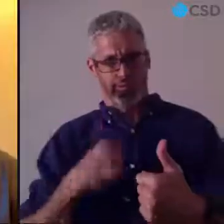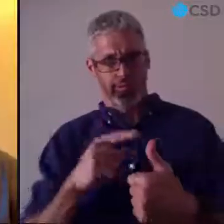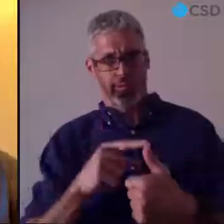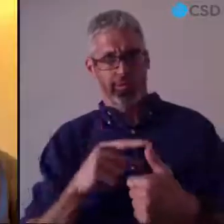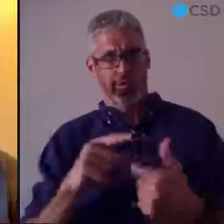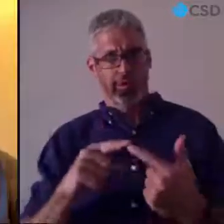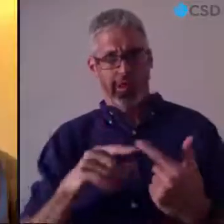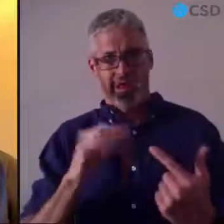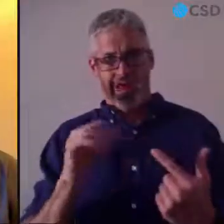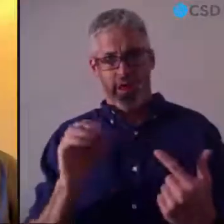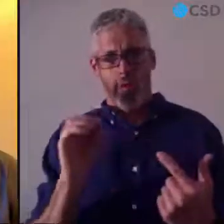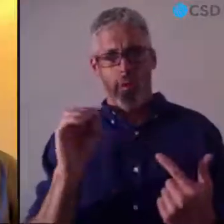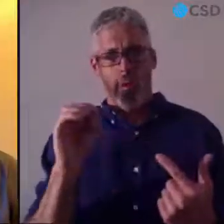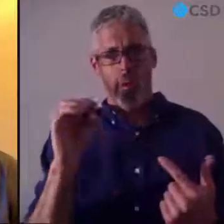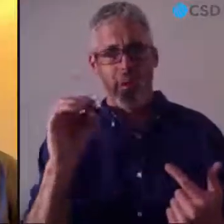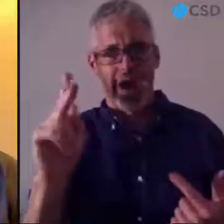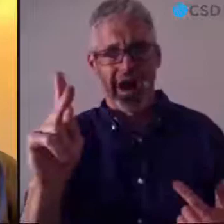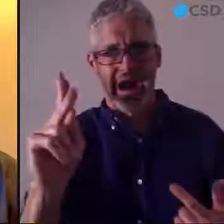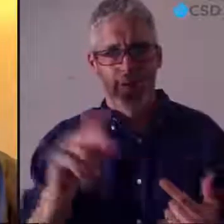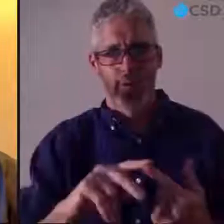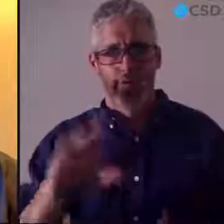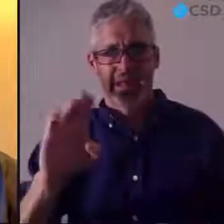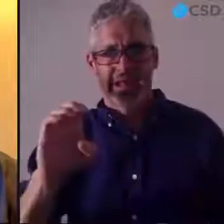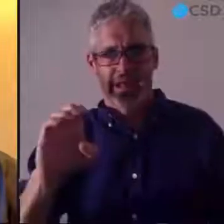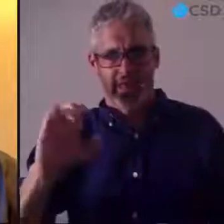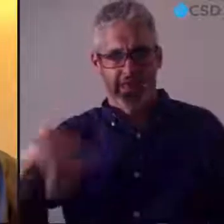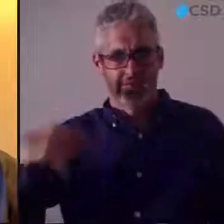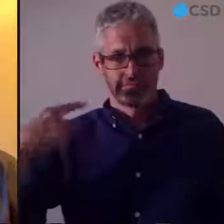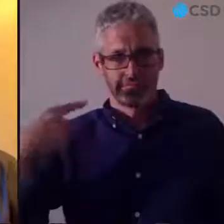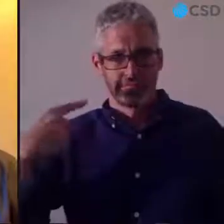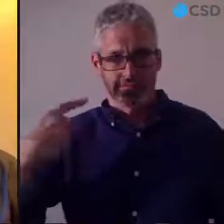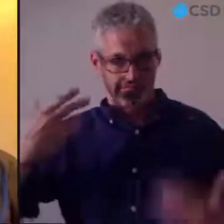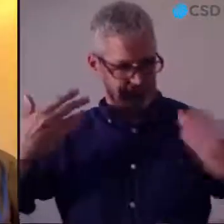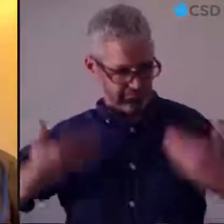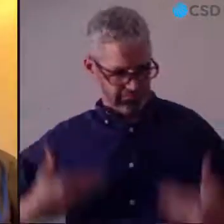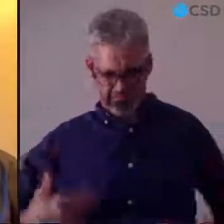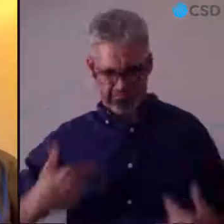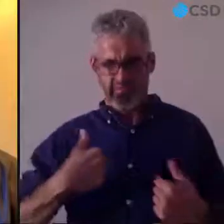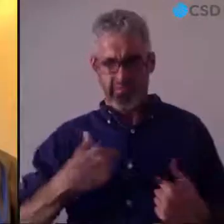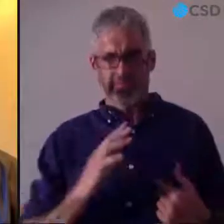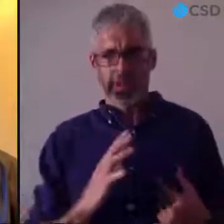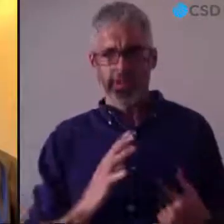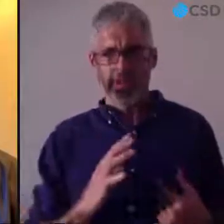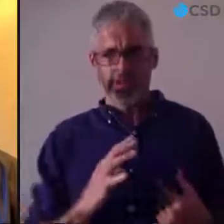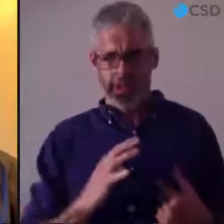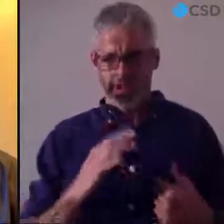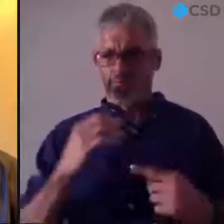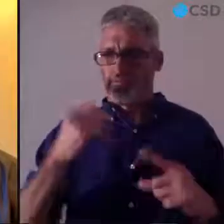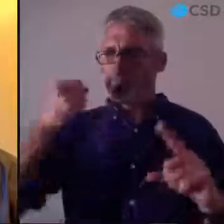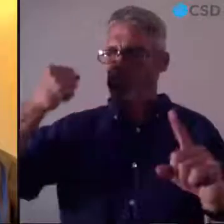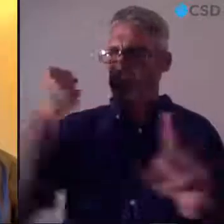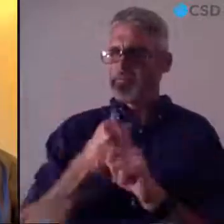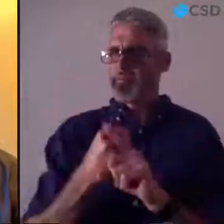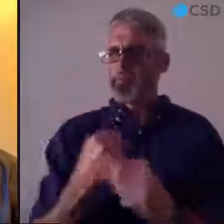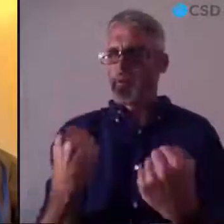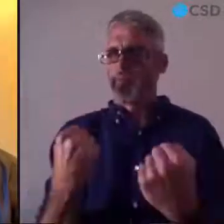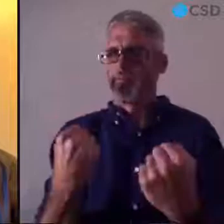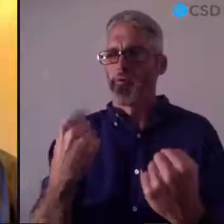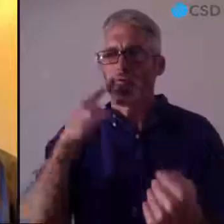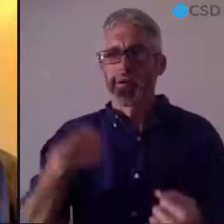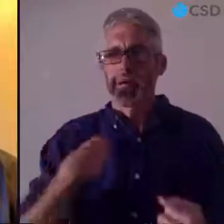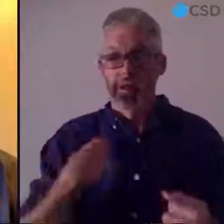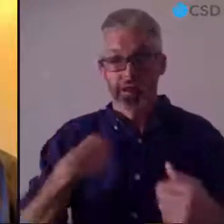love me because of who I am. And it was okay to be me, that I was